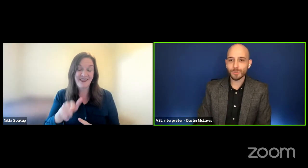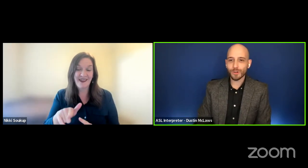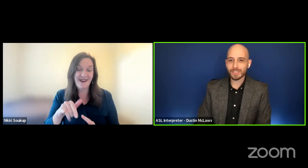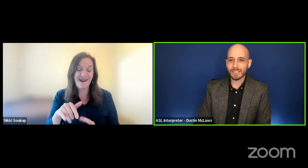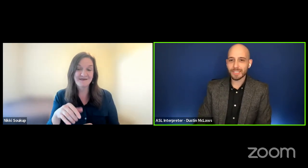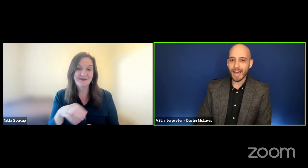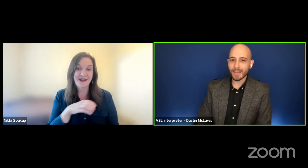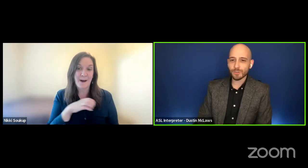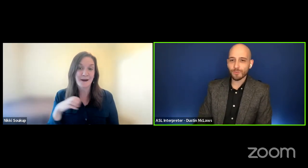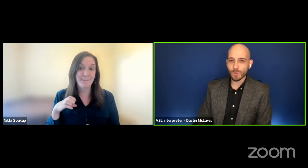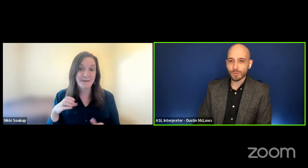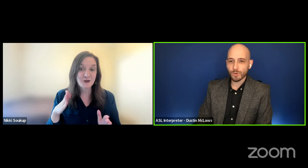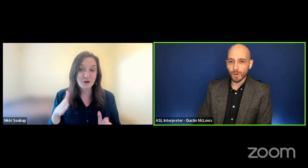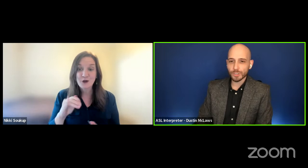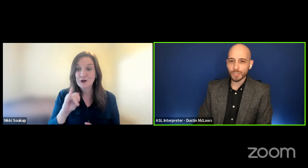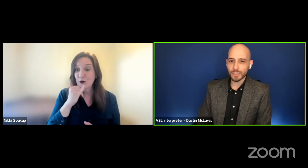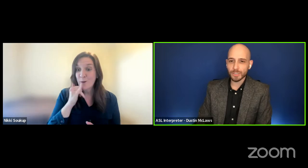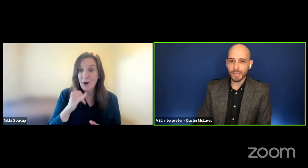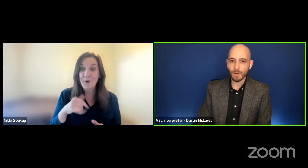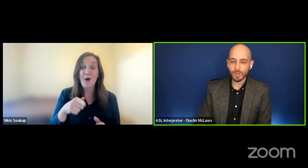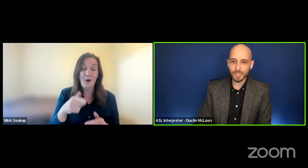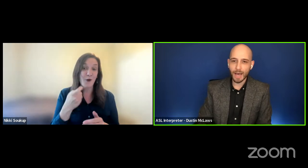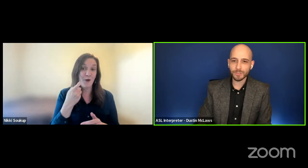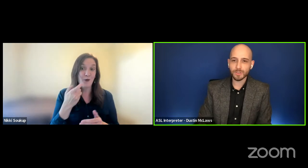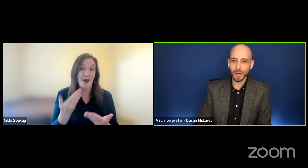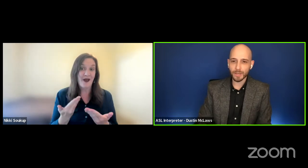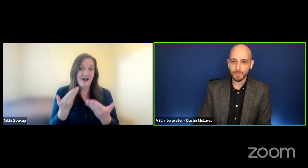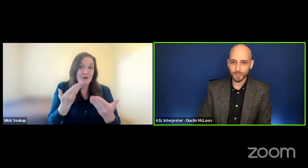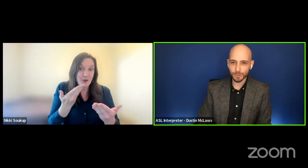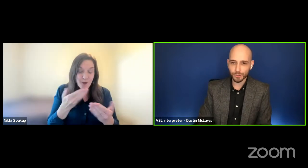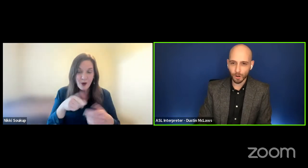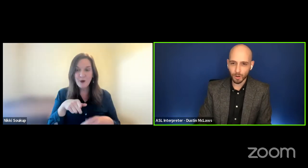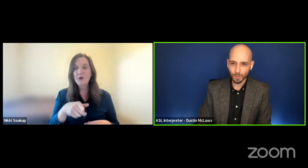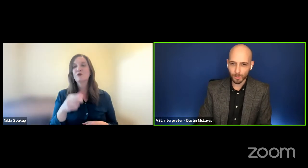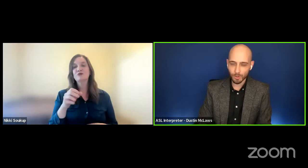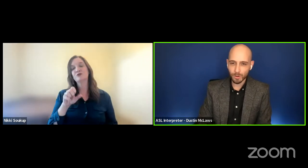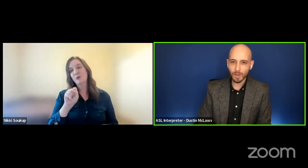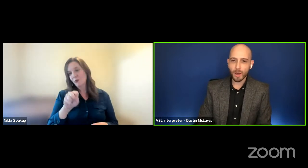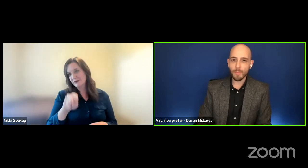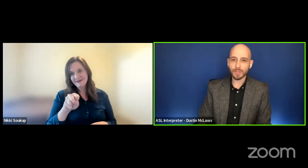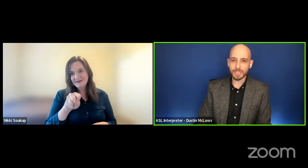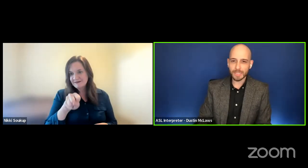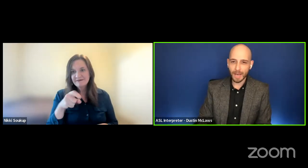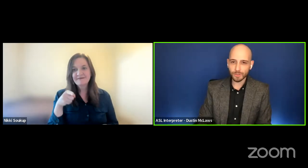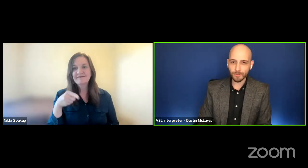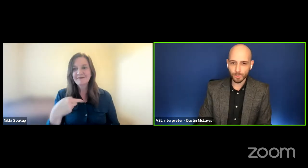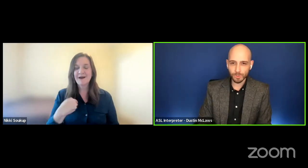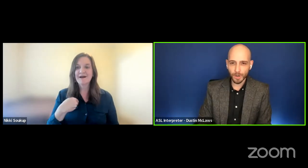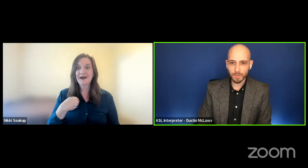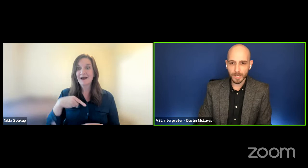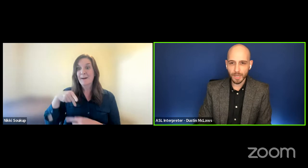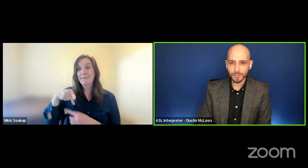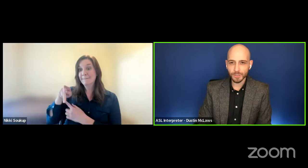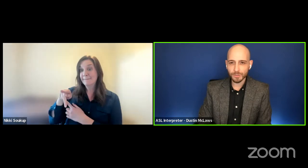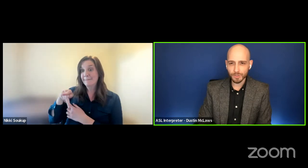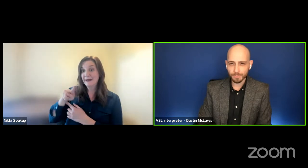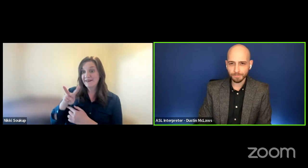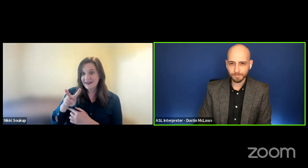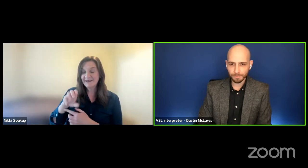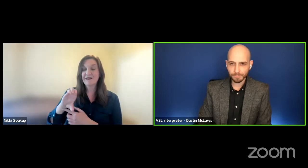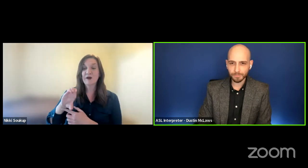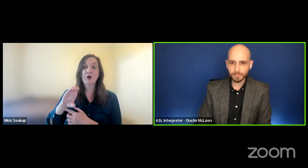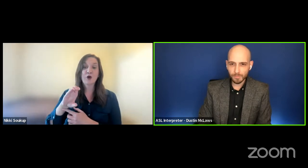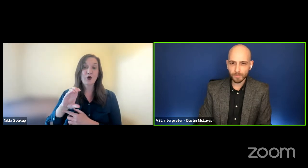First, I want to address the task force question that was asked by Commissioner Scarborough about the task force